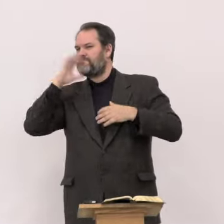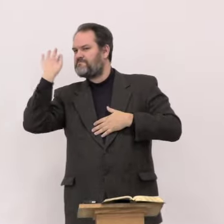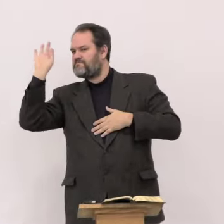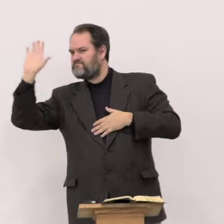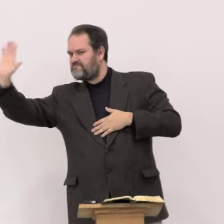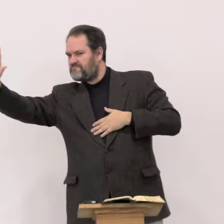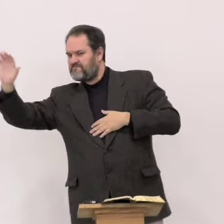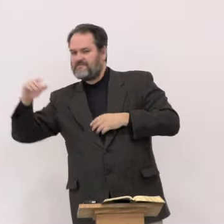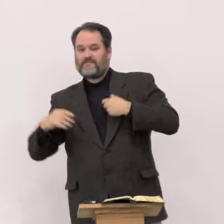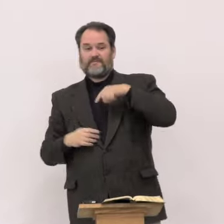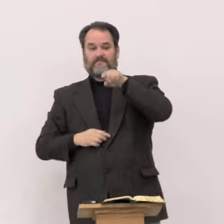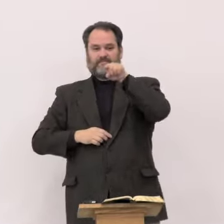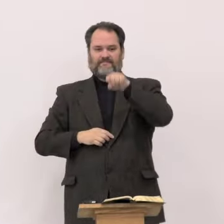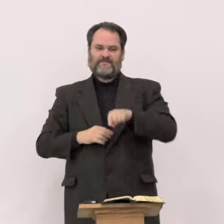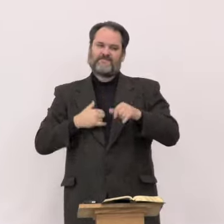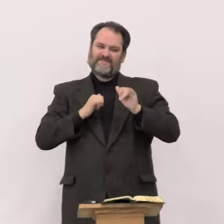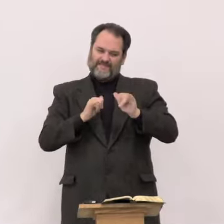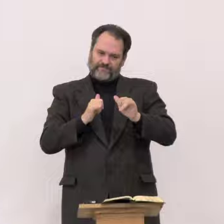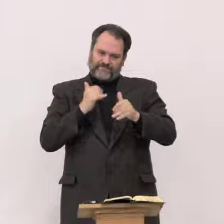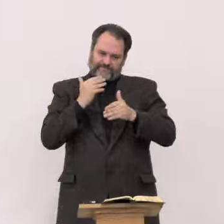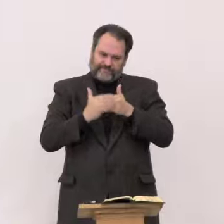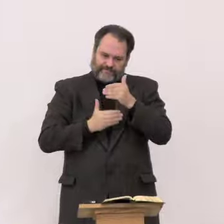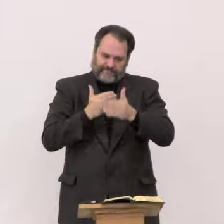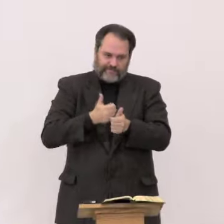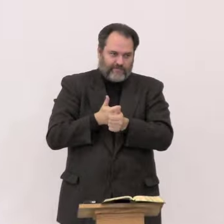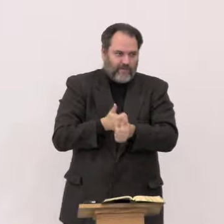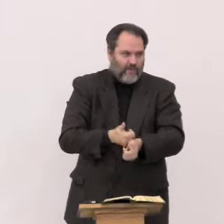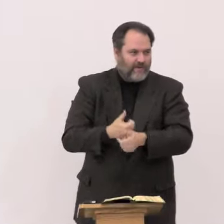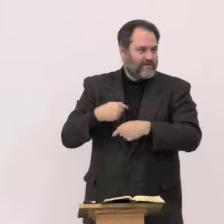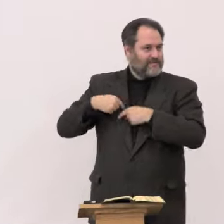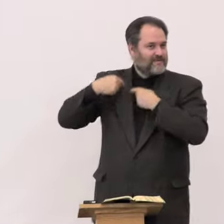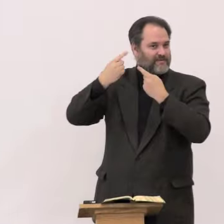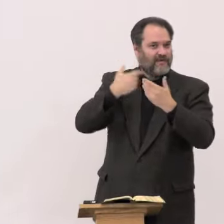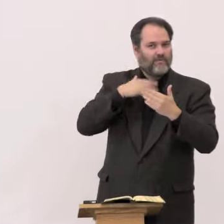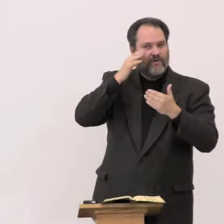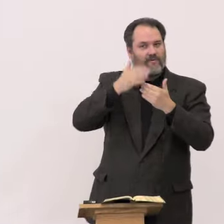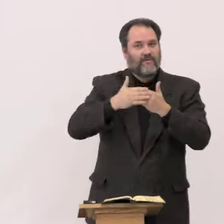but I'm going to preach that Wednesday. I decided to preach this right now.